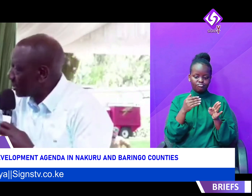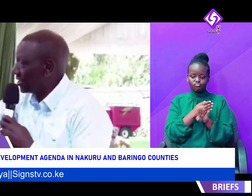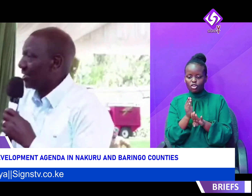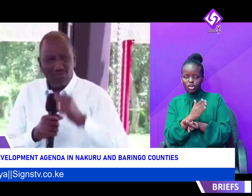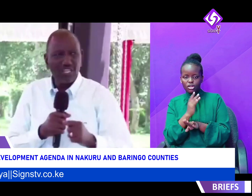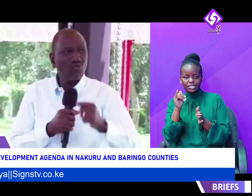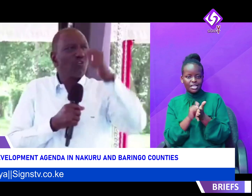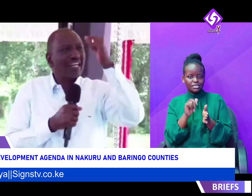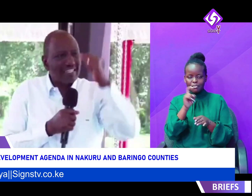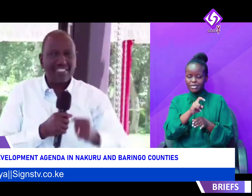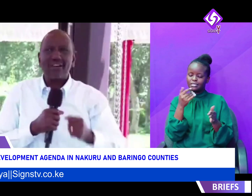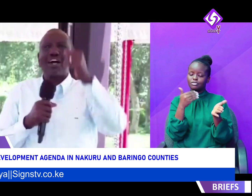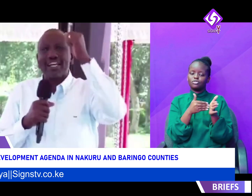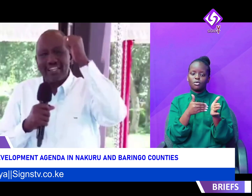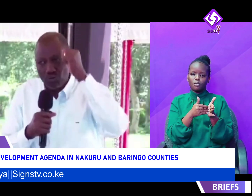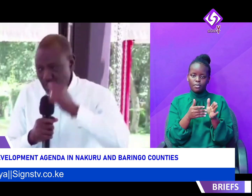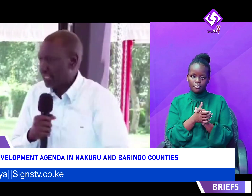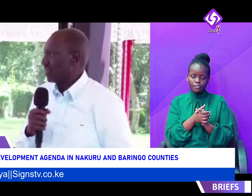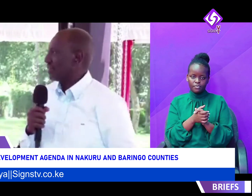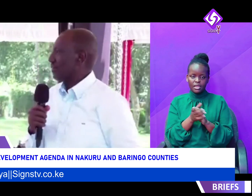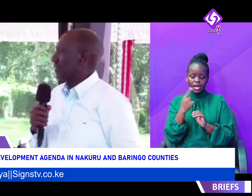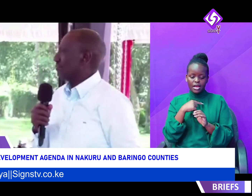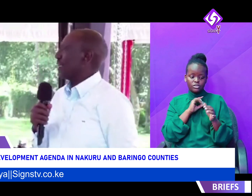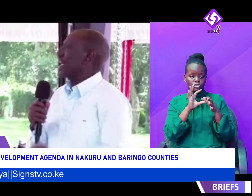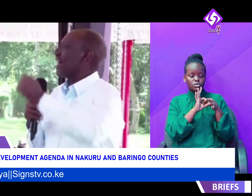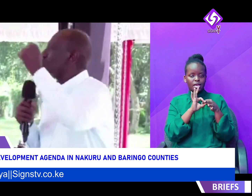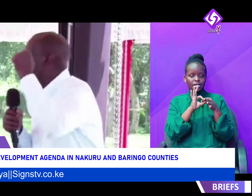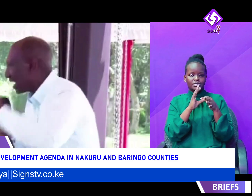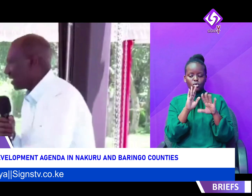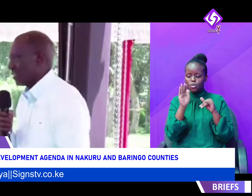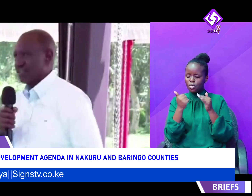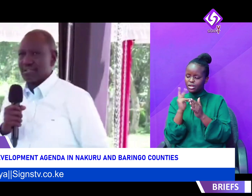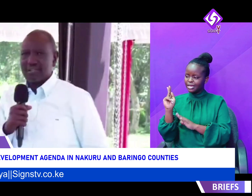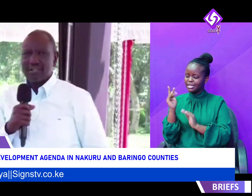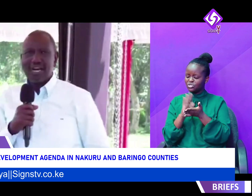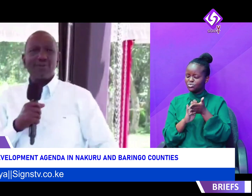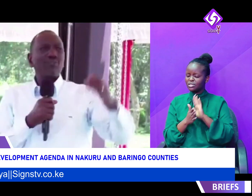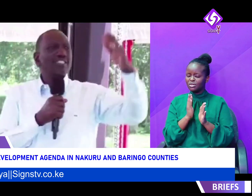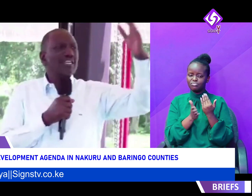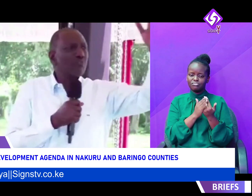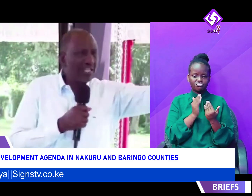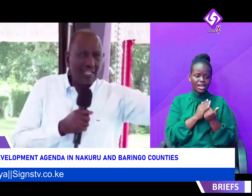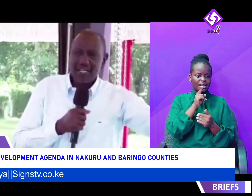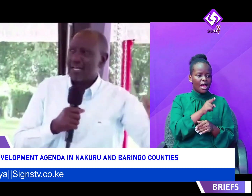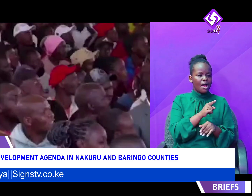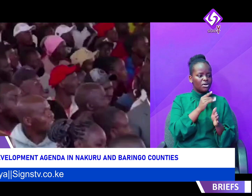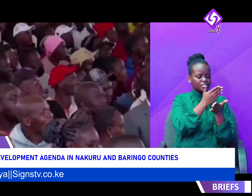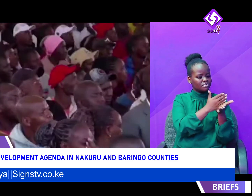tukomeshe. Yangu ni kuunganisha Wakenya wote bila ya kujali hawa ni wa sehemu hii, hawa ni wa